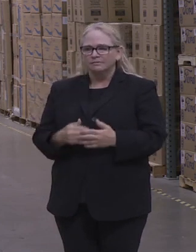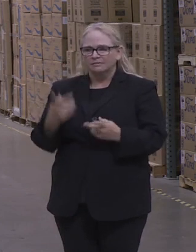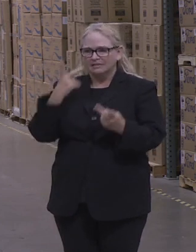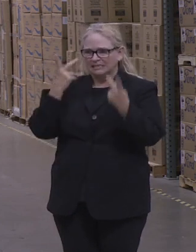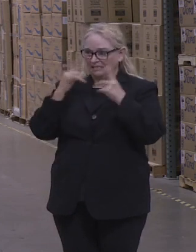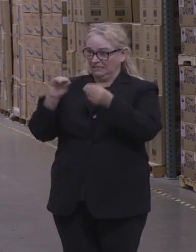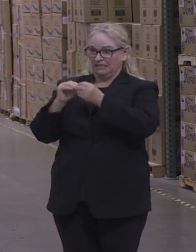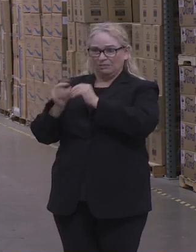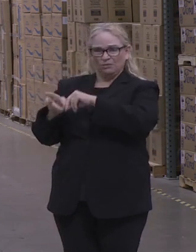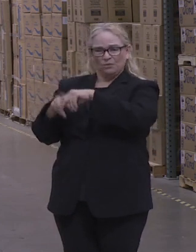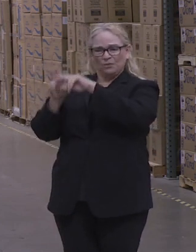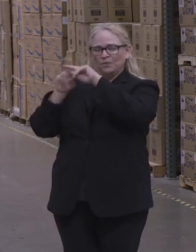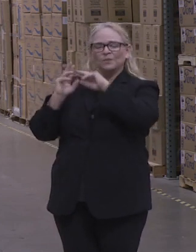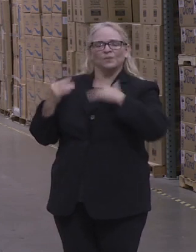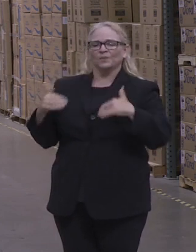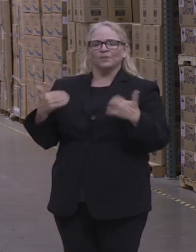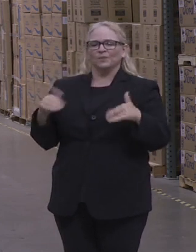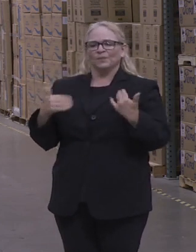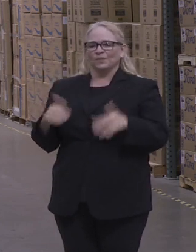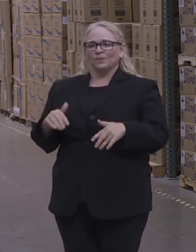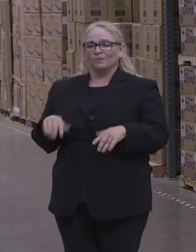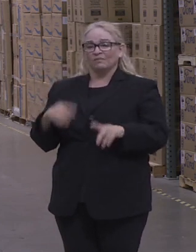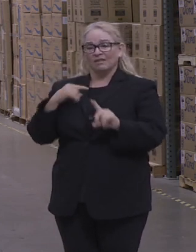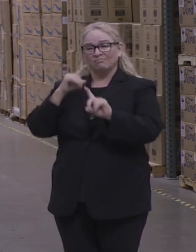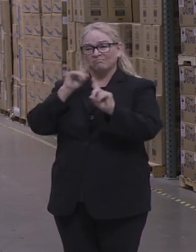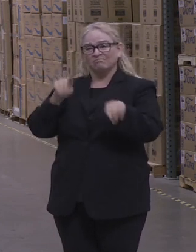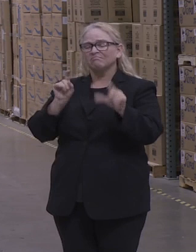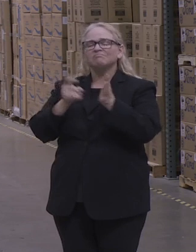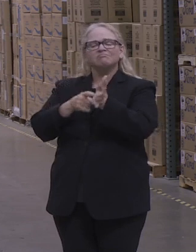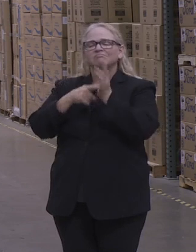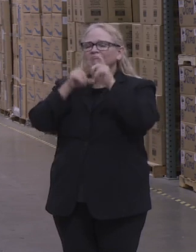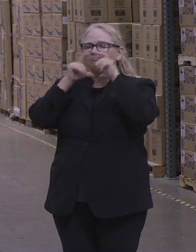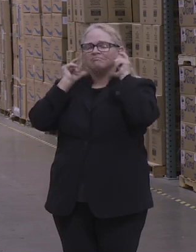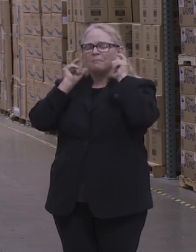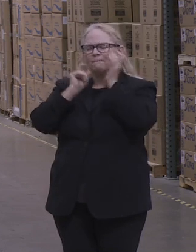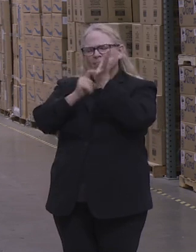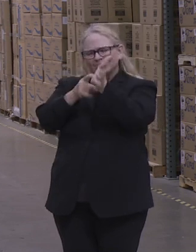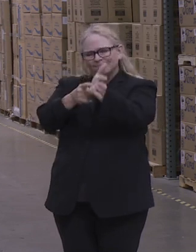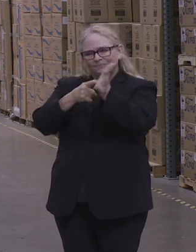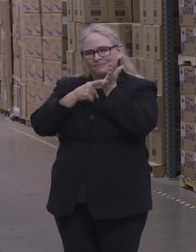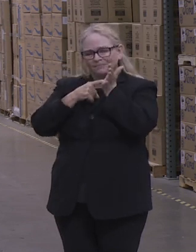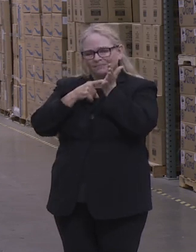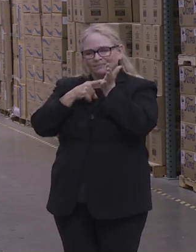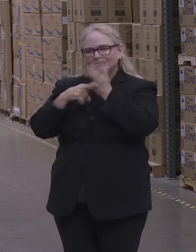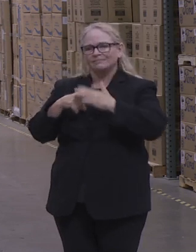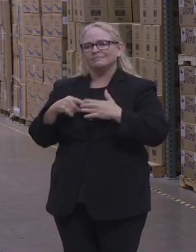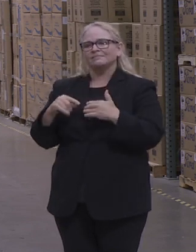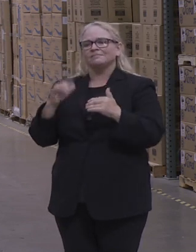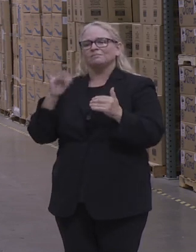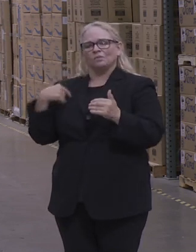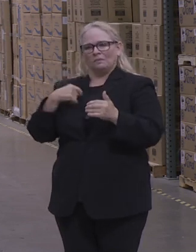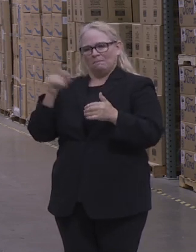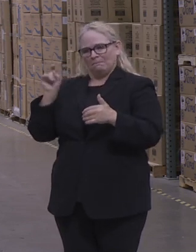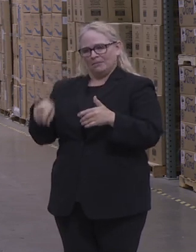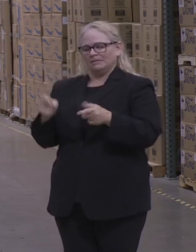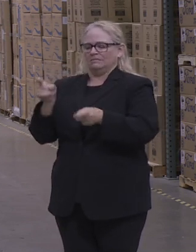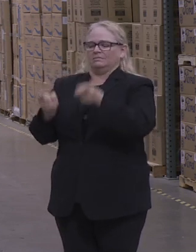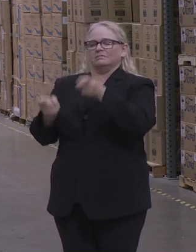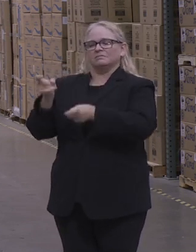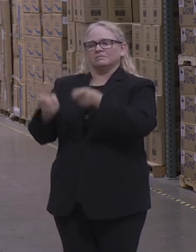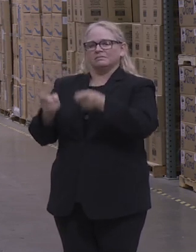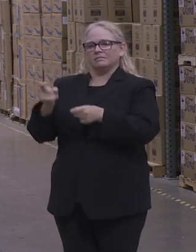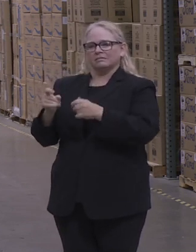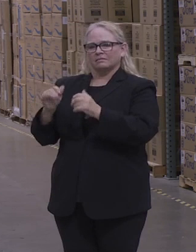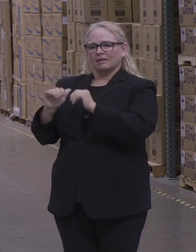put in that mask mandate here in the state of California. A reminder of why we modified our opening as it relates